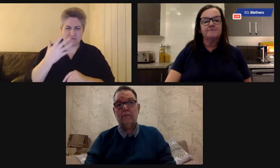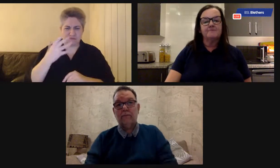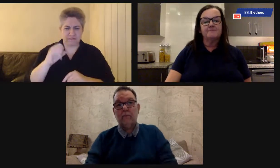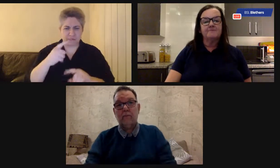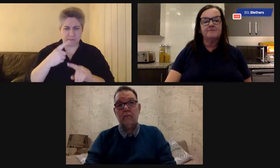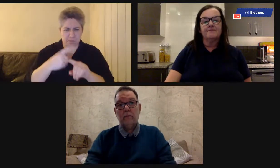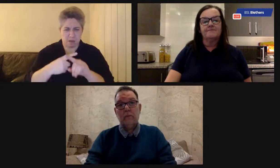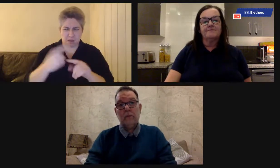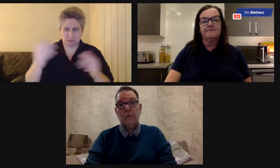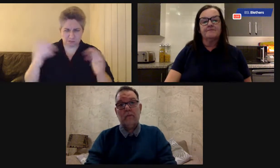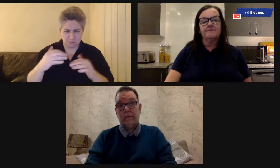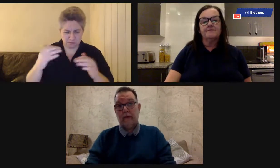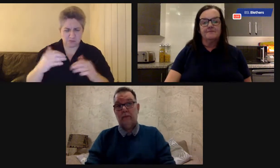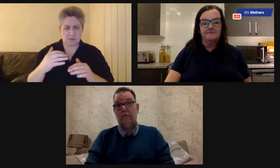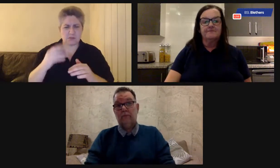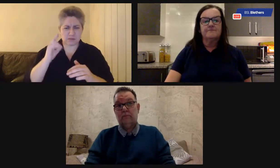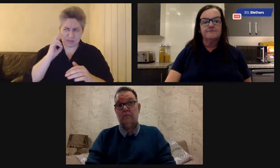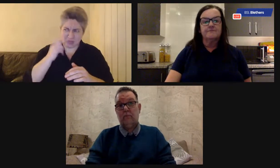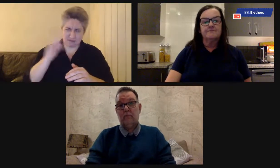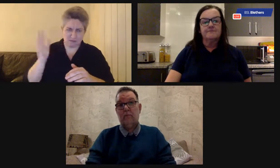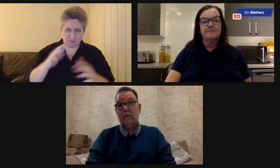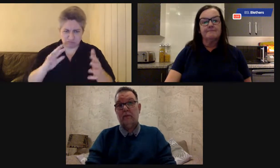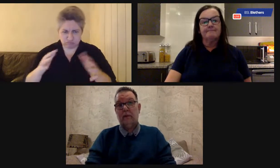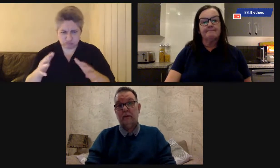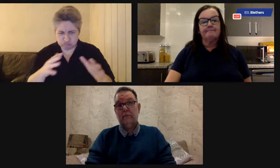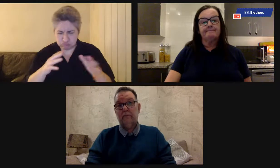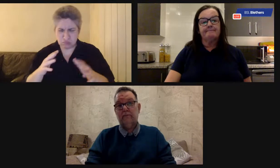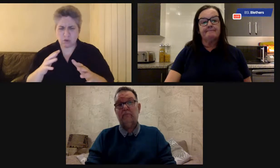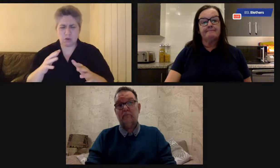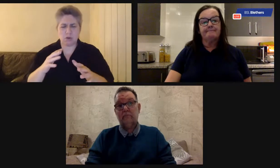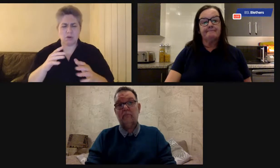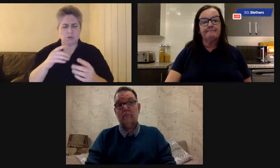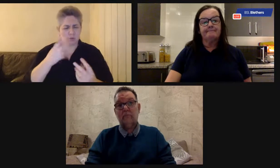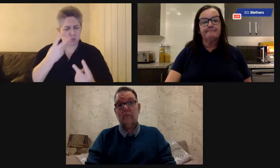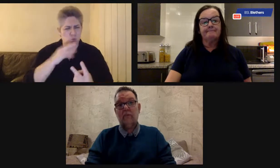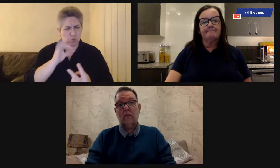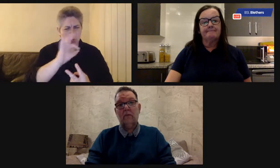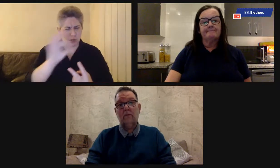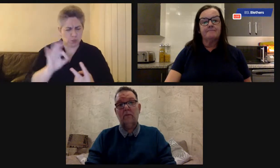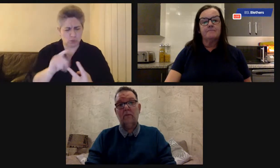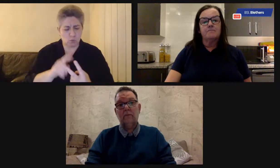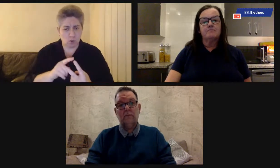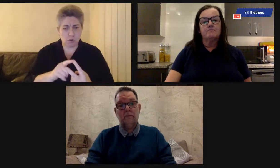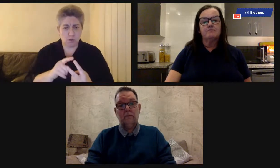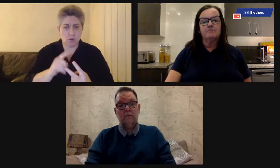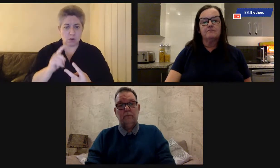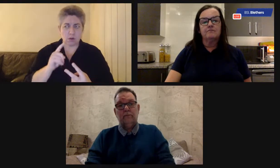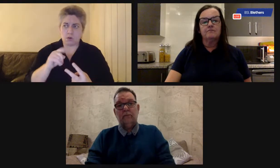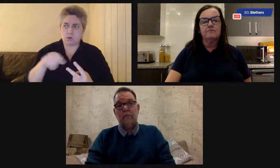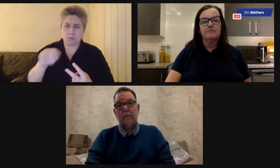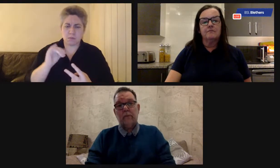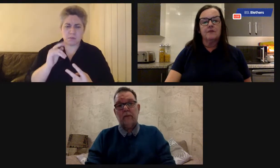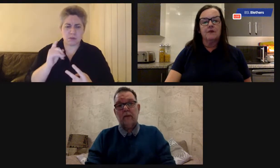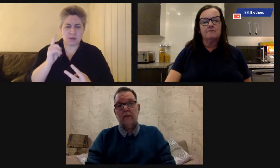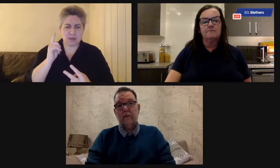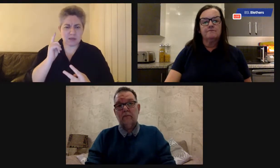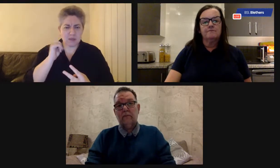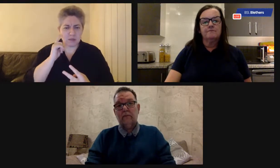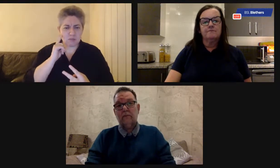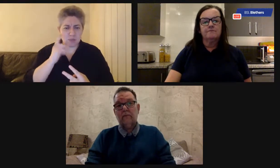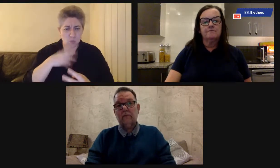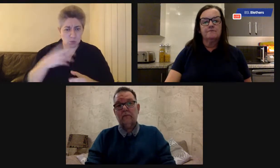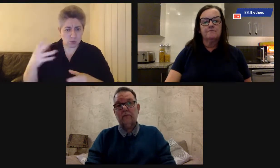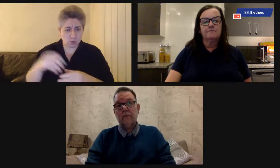continues. Well, uh, as you said, there's loads of deaf people that come, hundreds